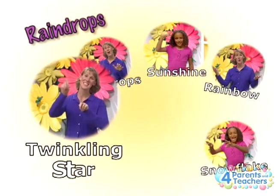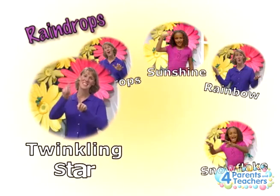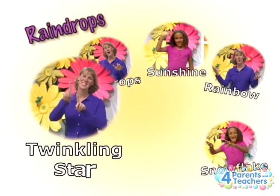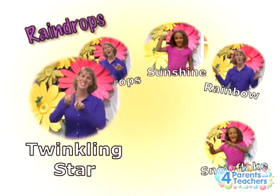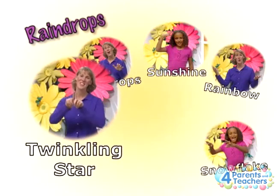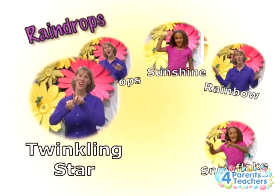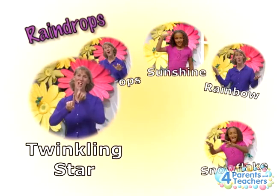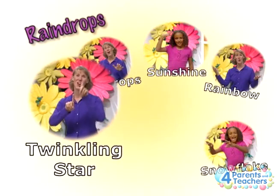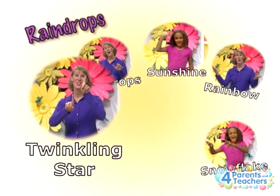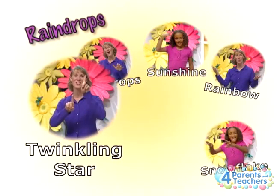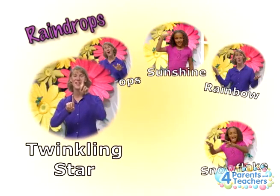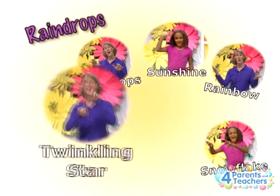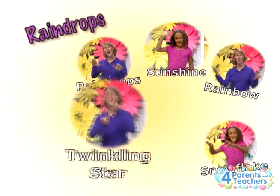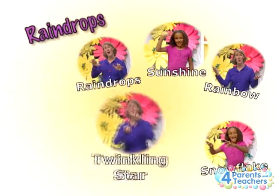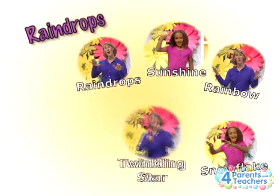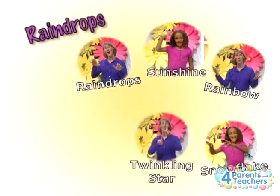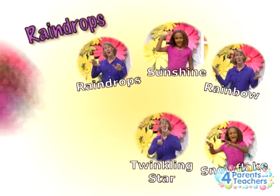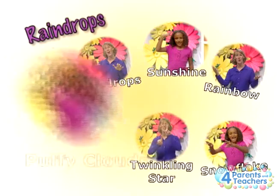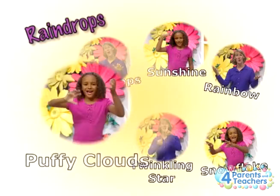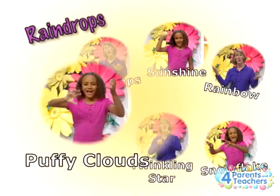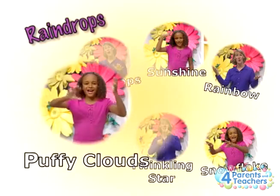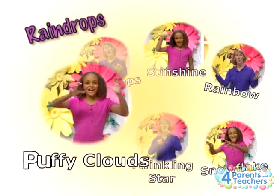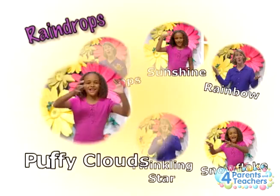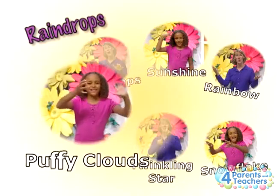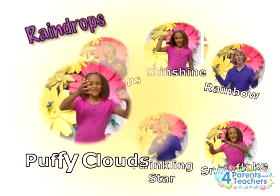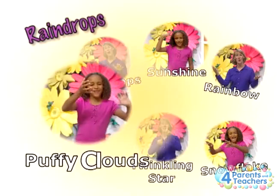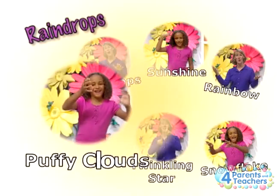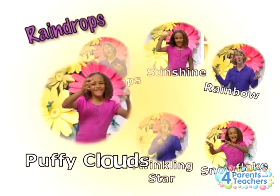and puffy clouds